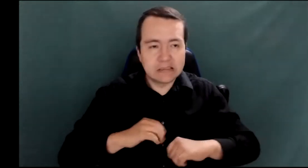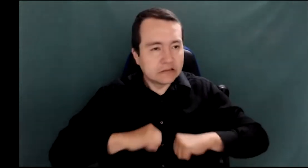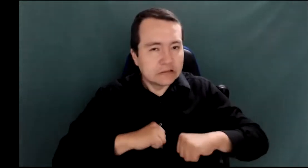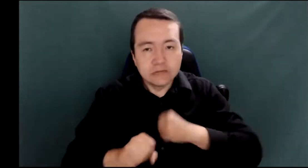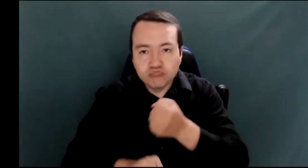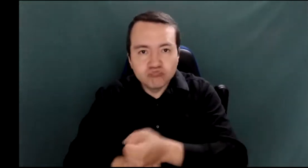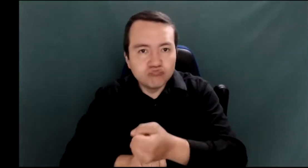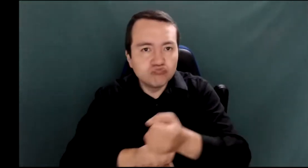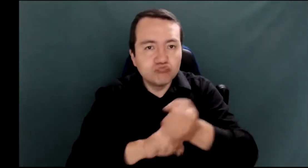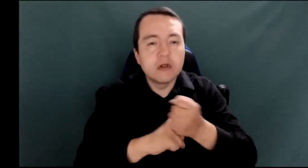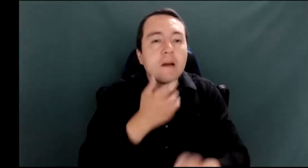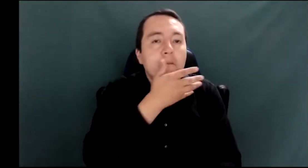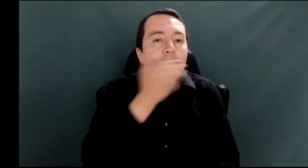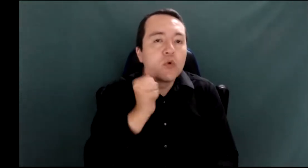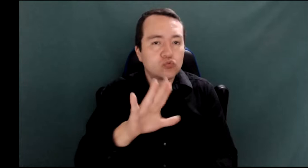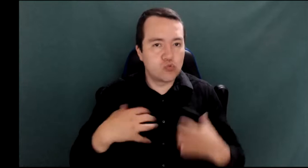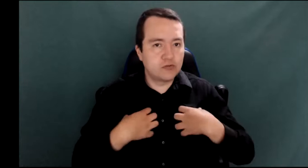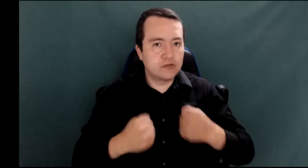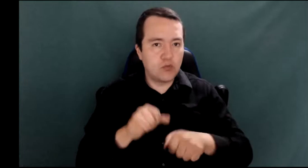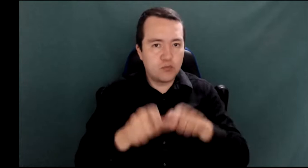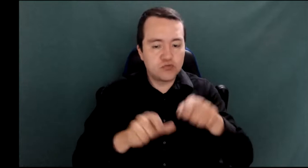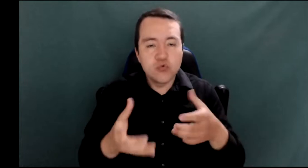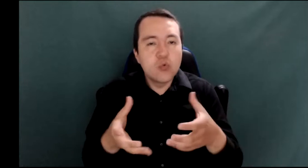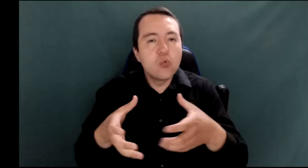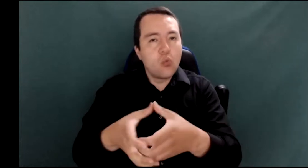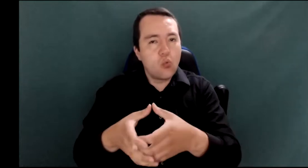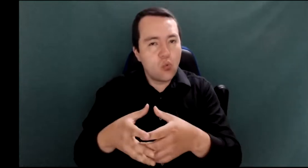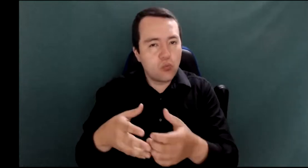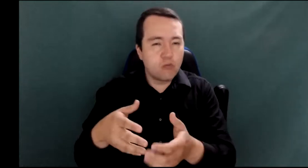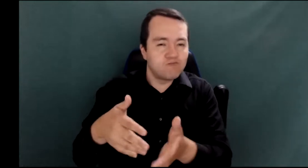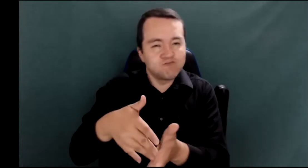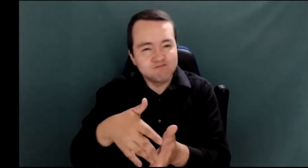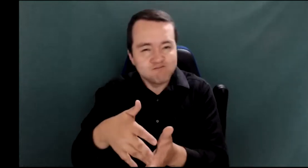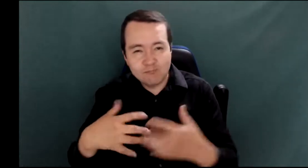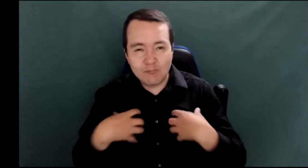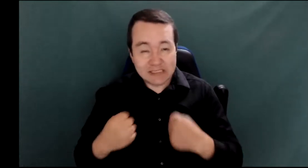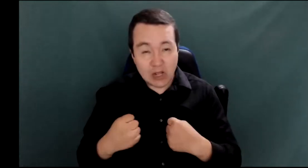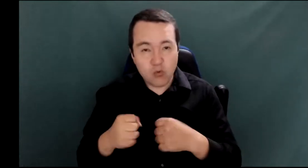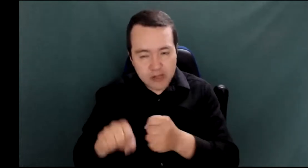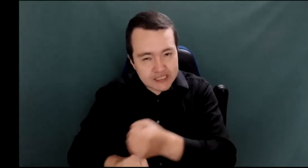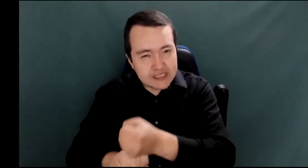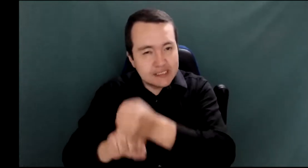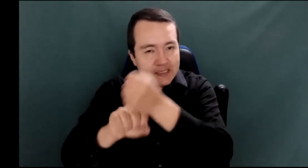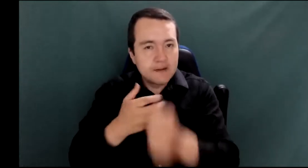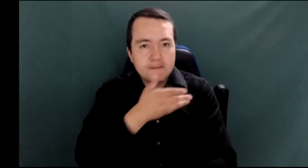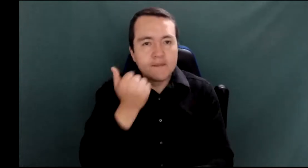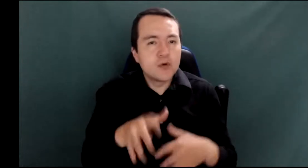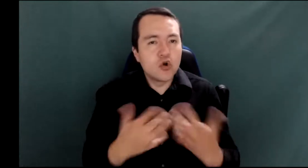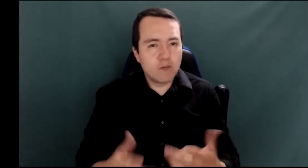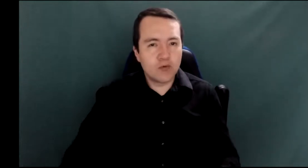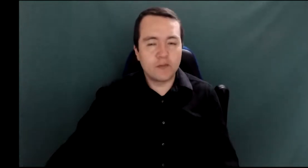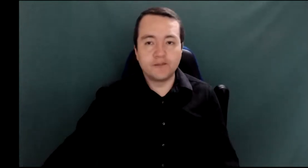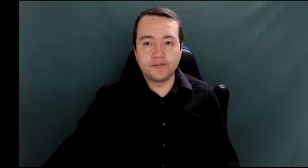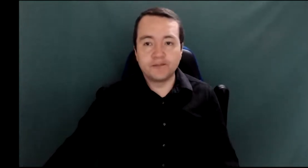of improving the health situation of groups which are most vulnerable. So I